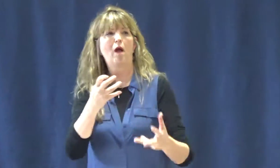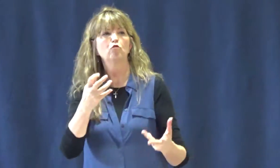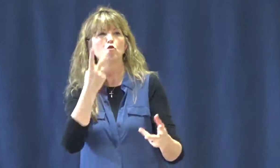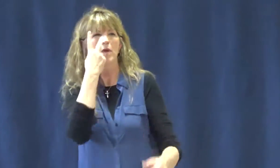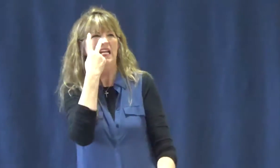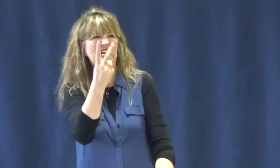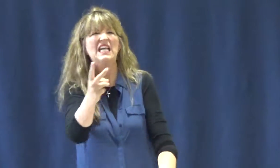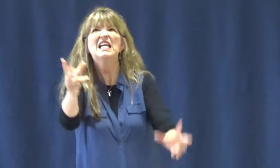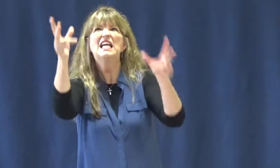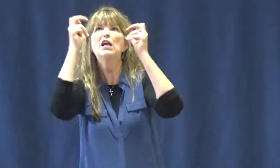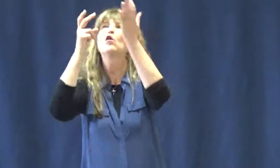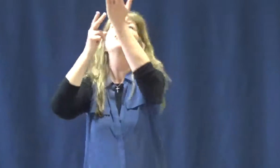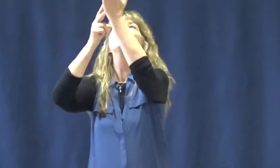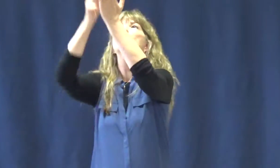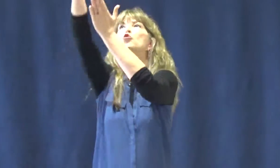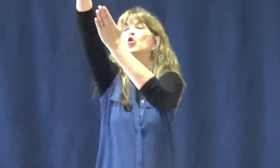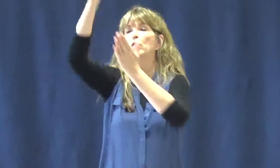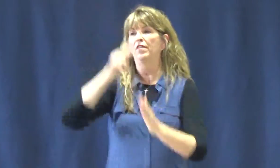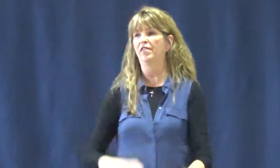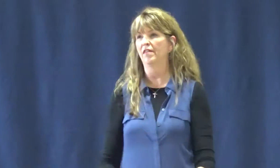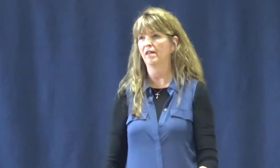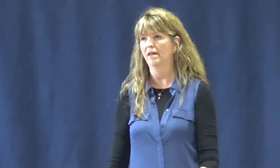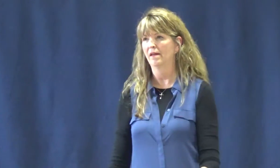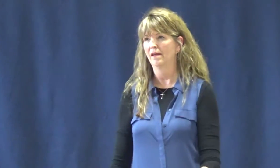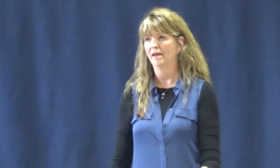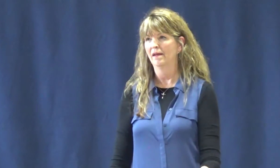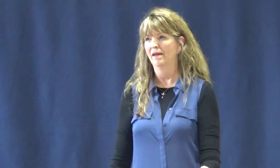If we really want to see His truth,